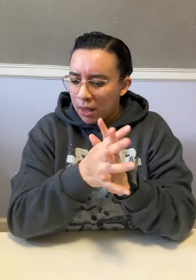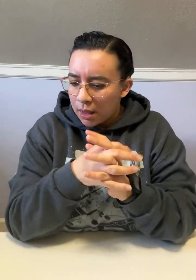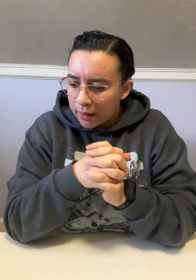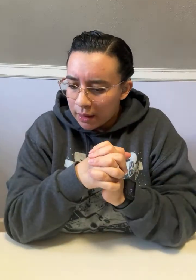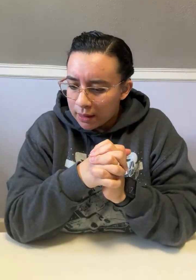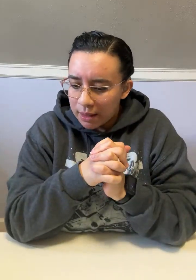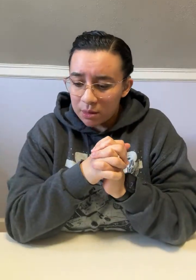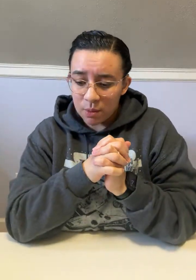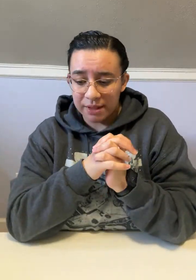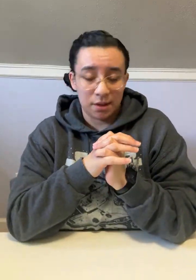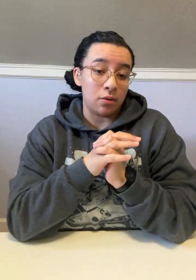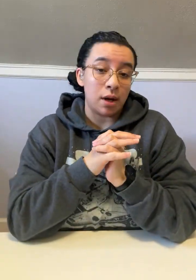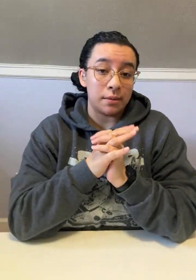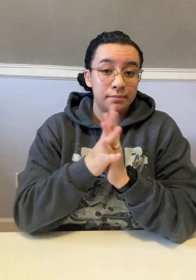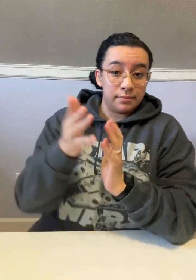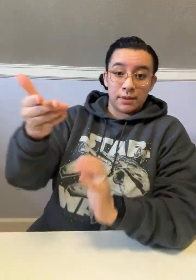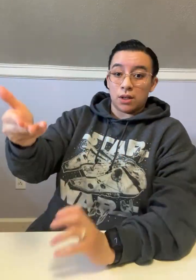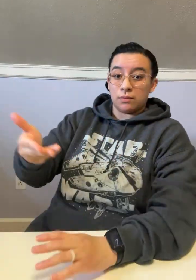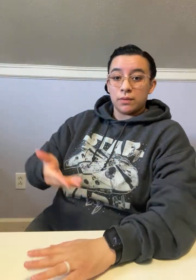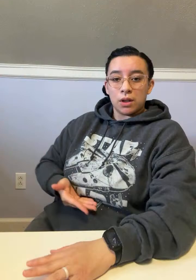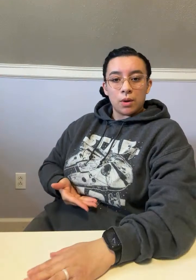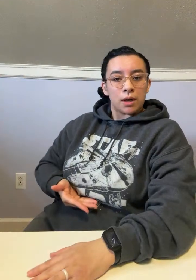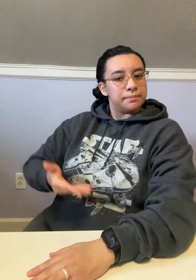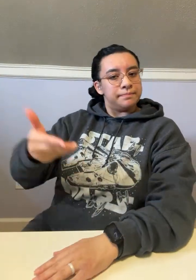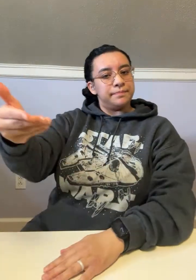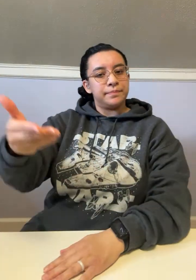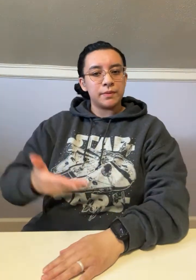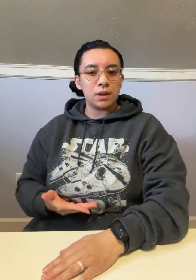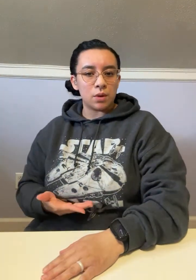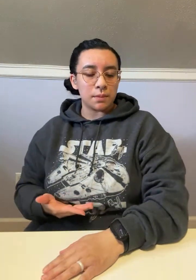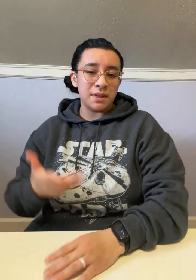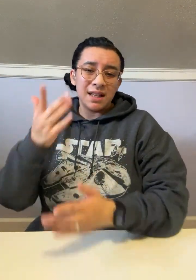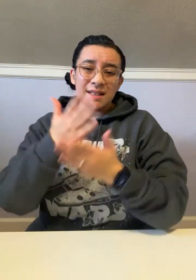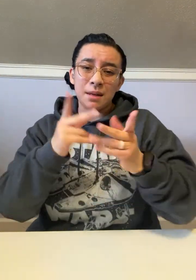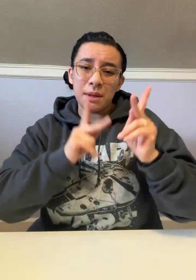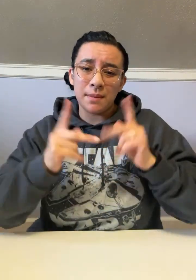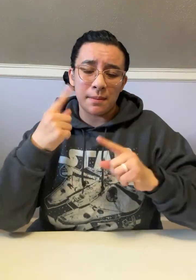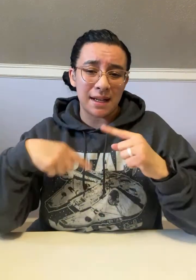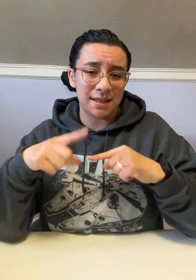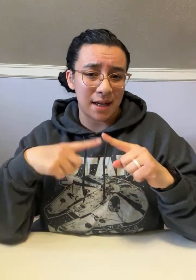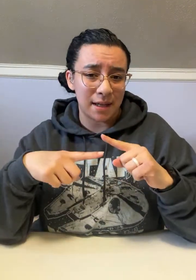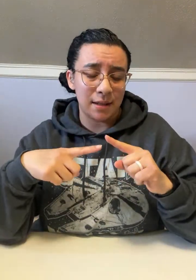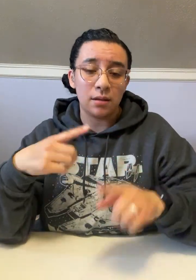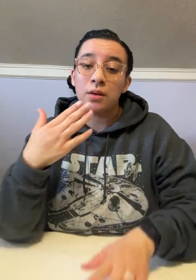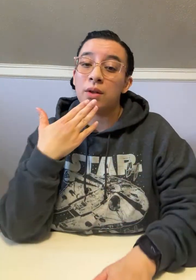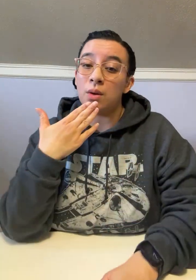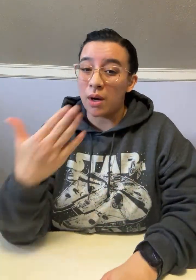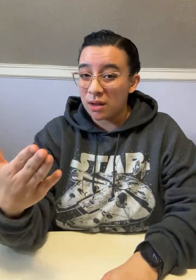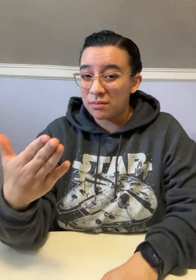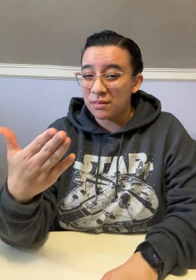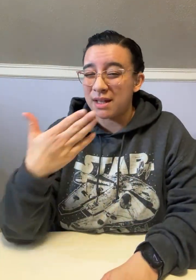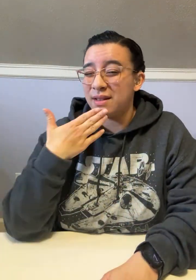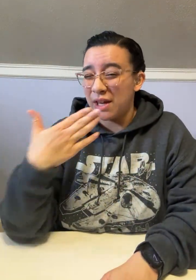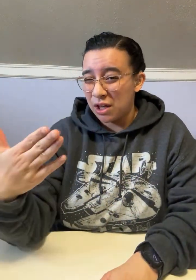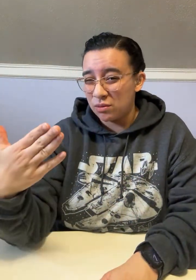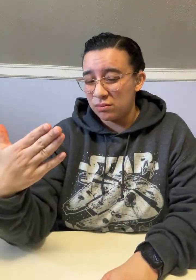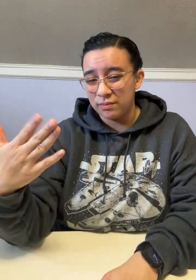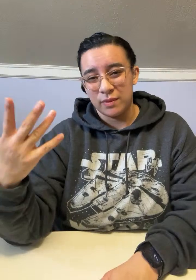And then the next one was, you're welcome. So you're welcome. You're welcome. Some people might sign you're welcome as thank you. So